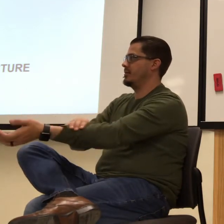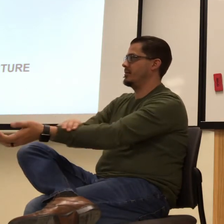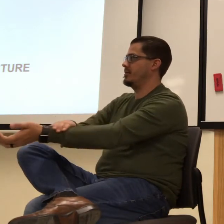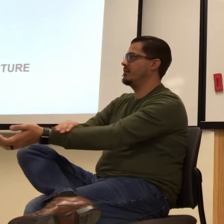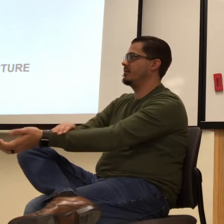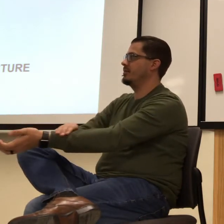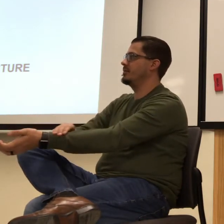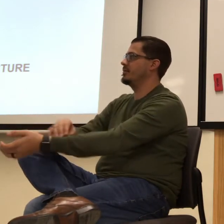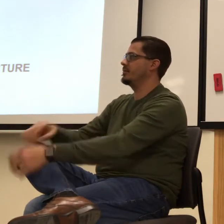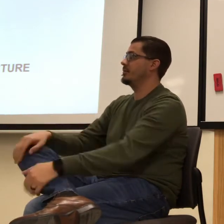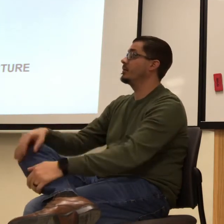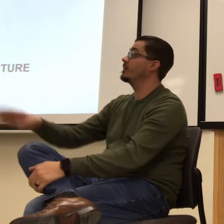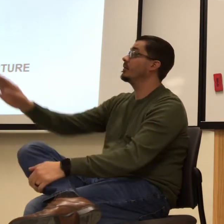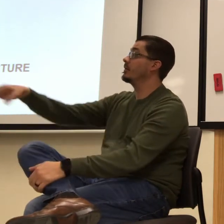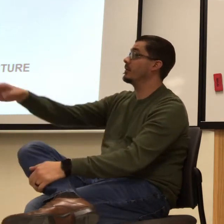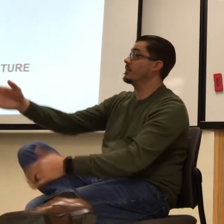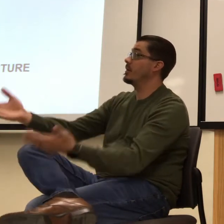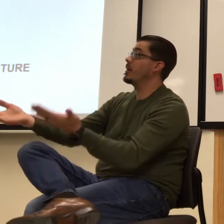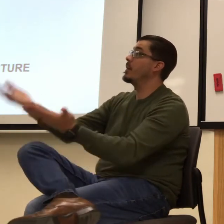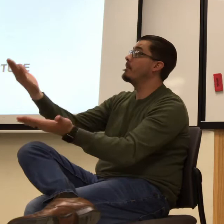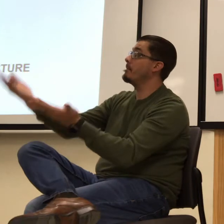And maybe the ulna too.